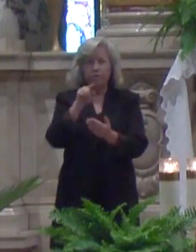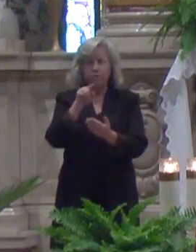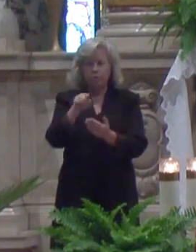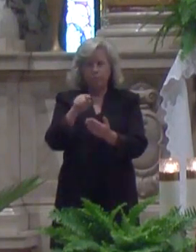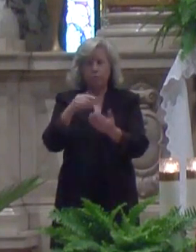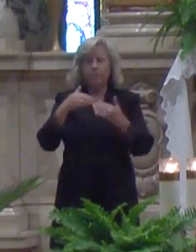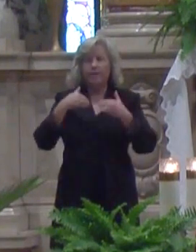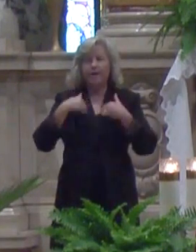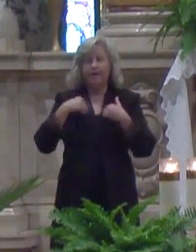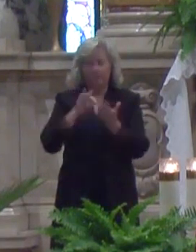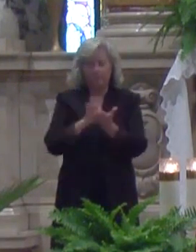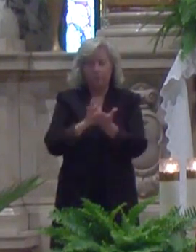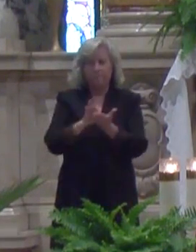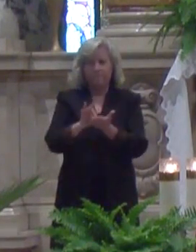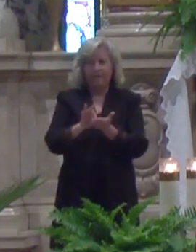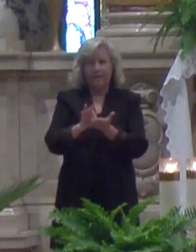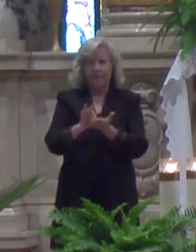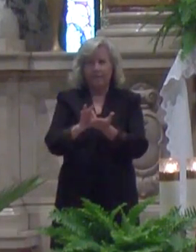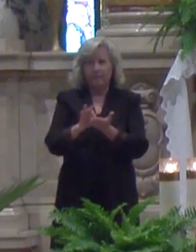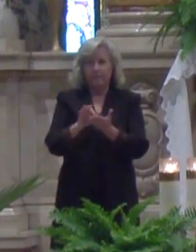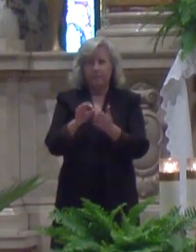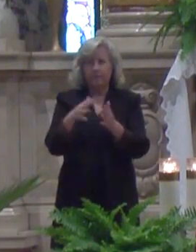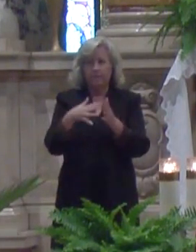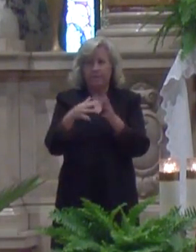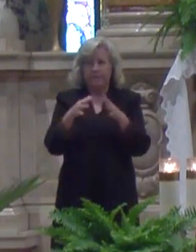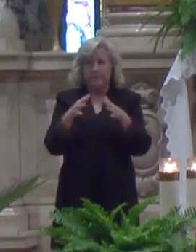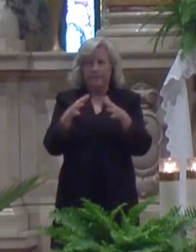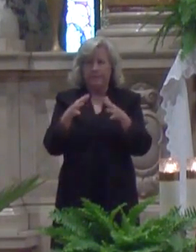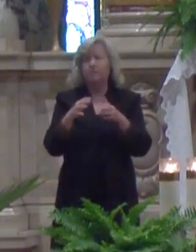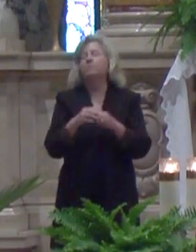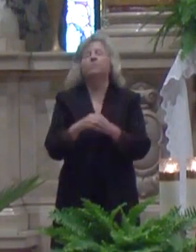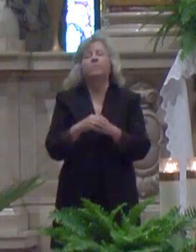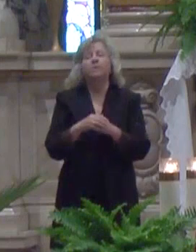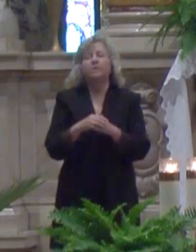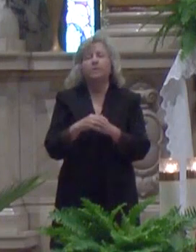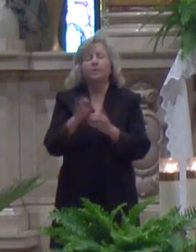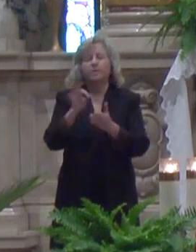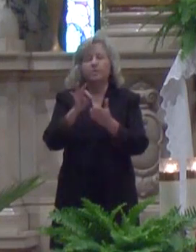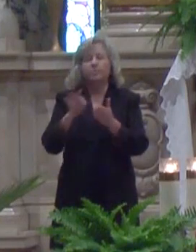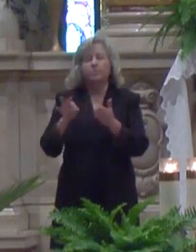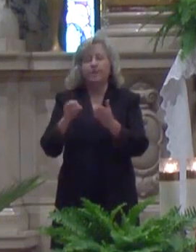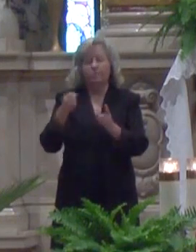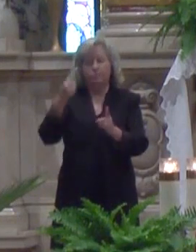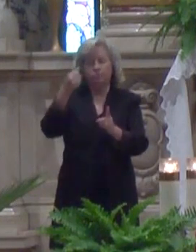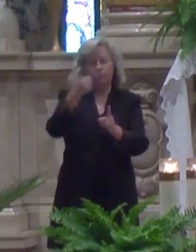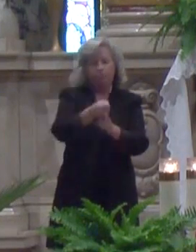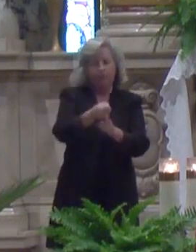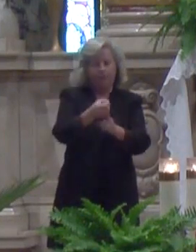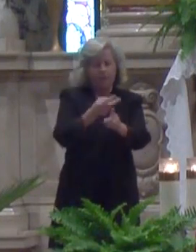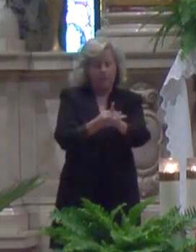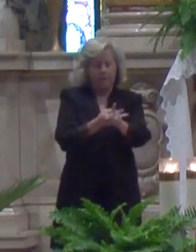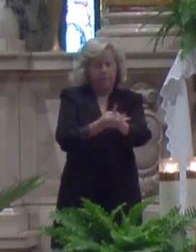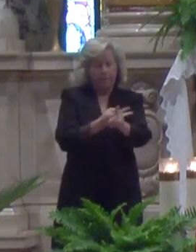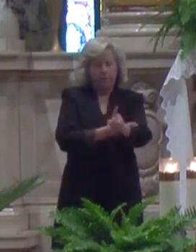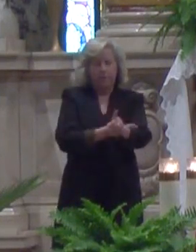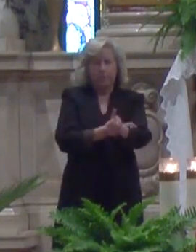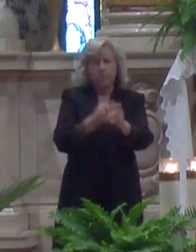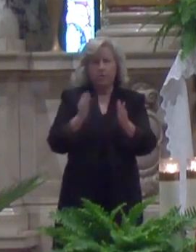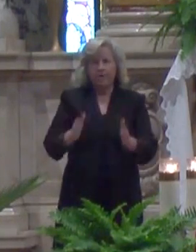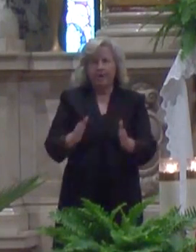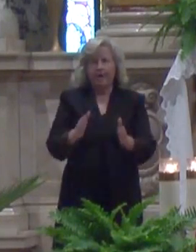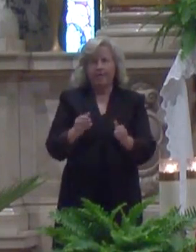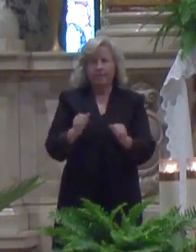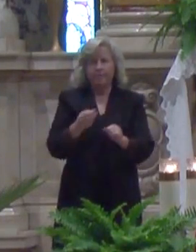have your faith in me shaken, for it is written, I will strike the shepherd, and the sheep of the flock will